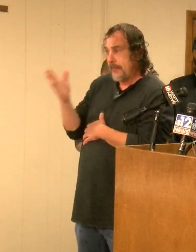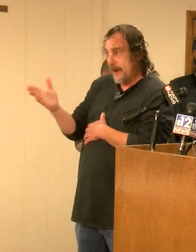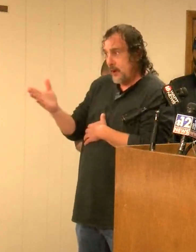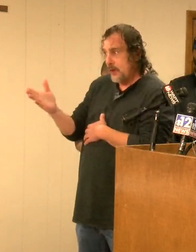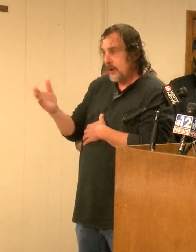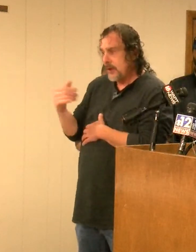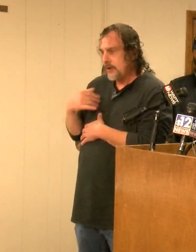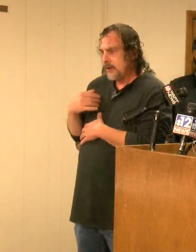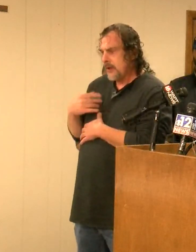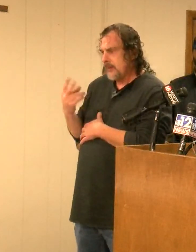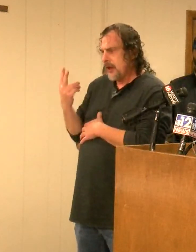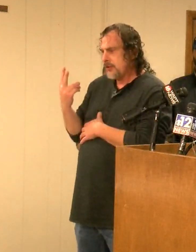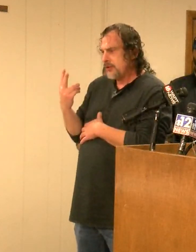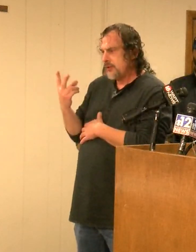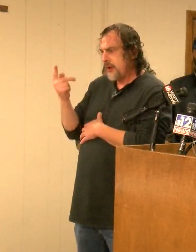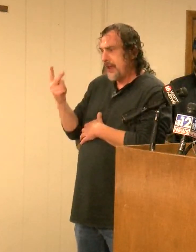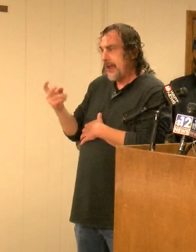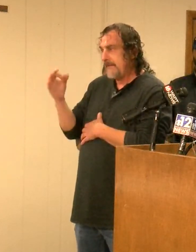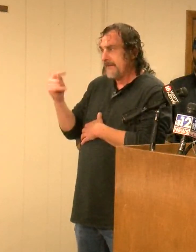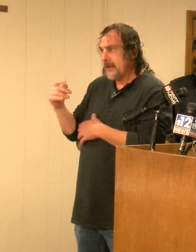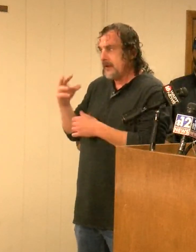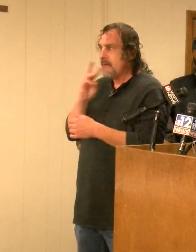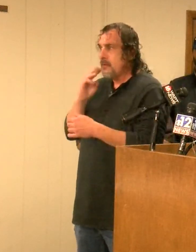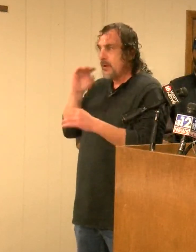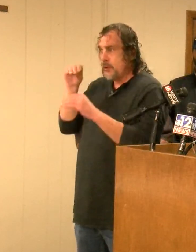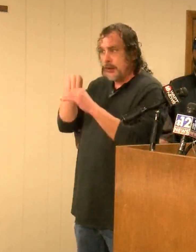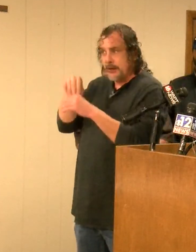know has got about 2.5 feet of water in it.